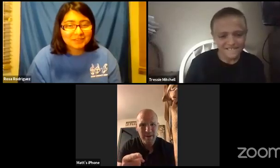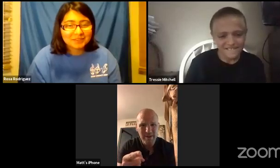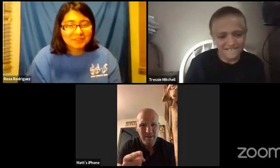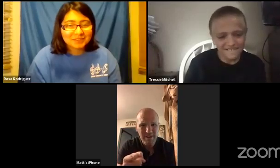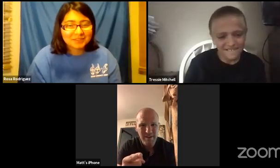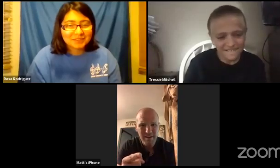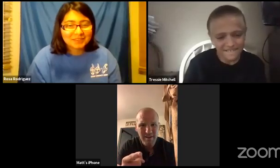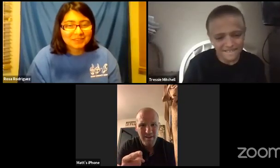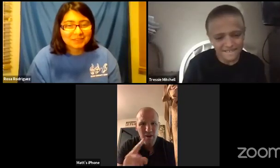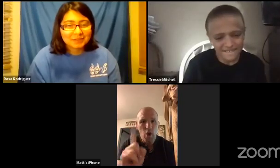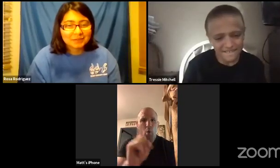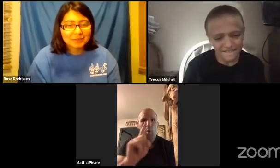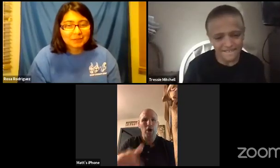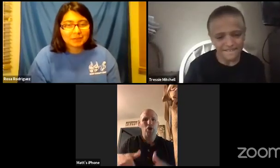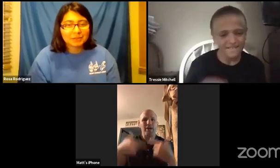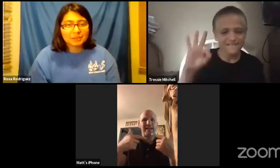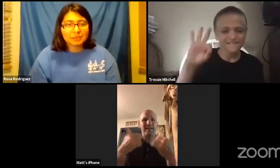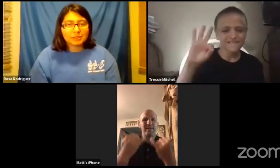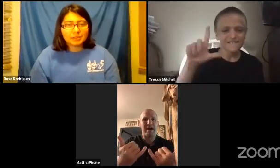you're 12? Where are you living now?